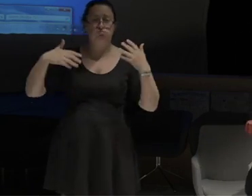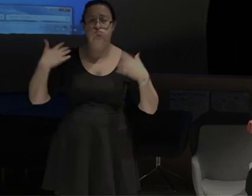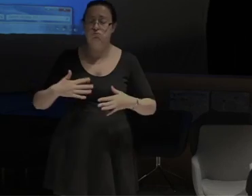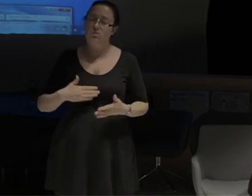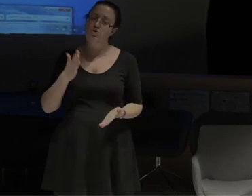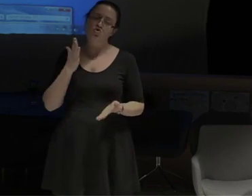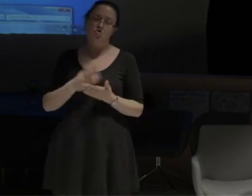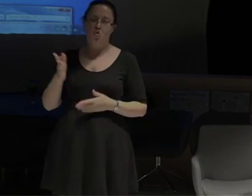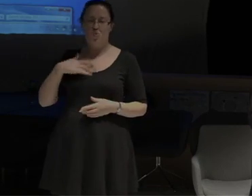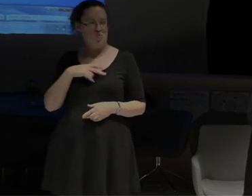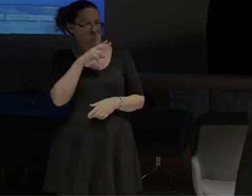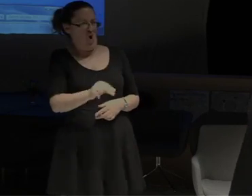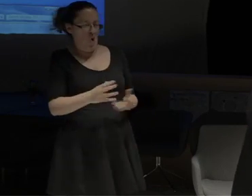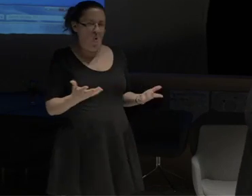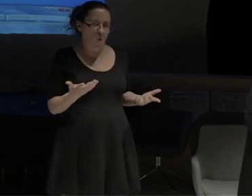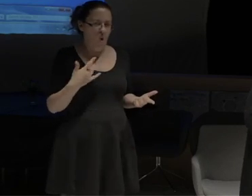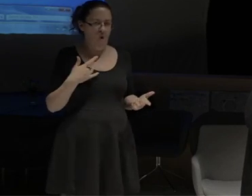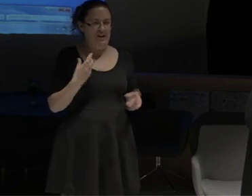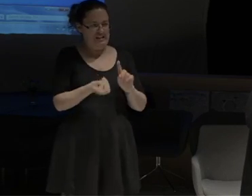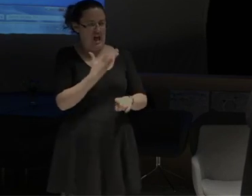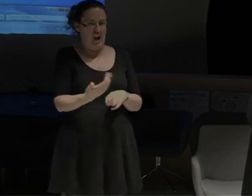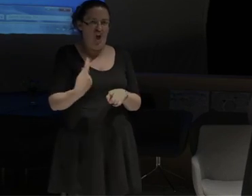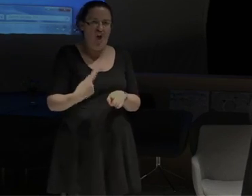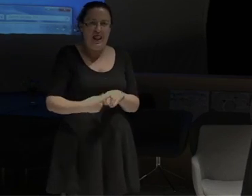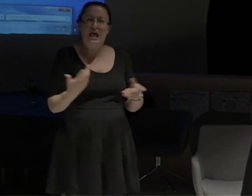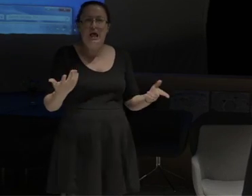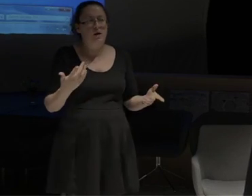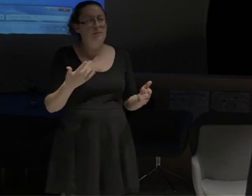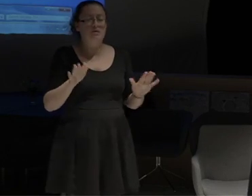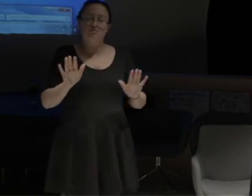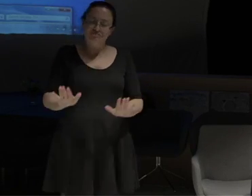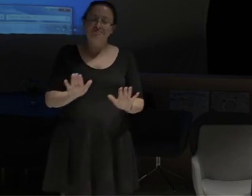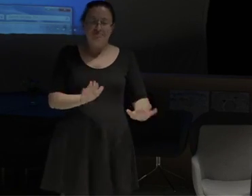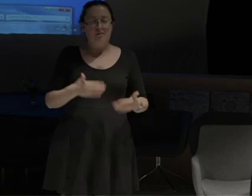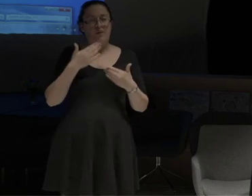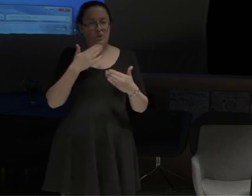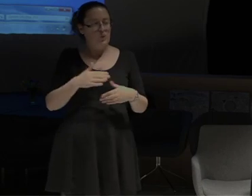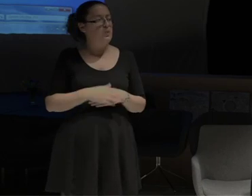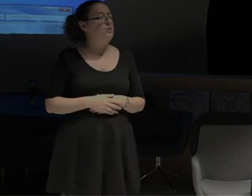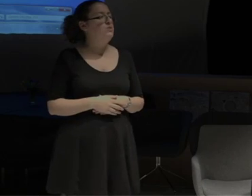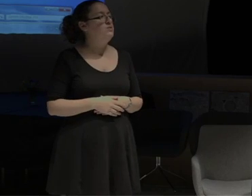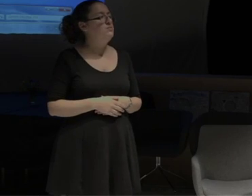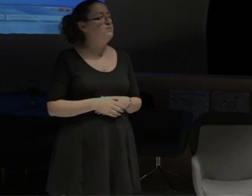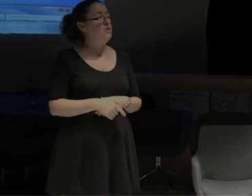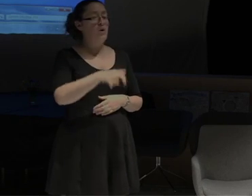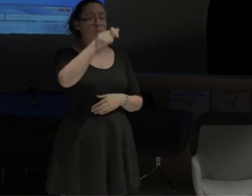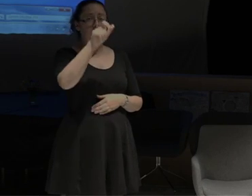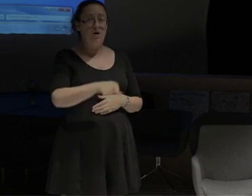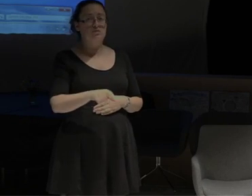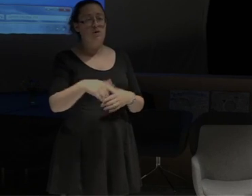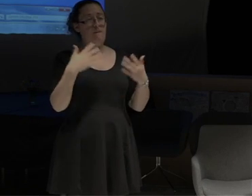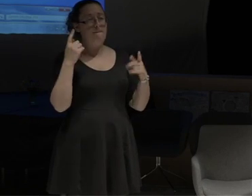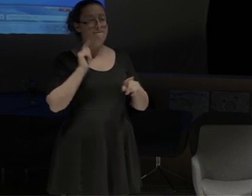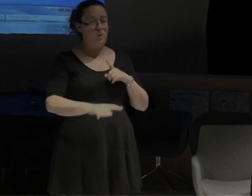wanted to say to me no, or get your slides here earlier, or something like that. But the person who has amazed me the